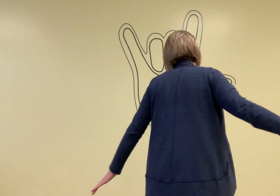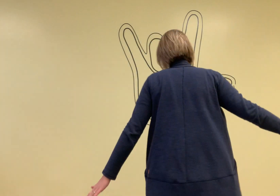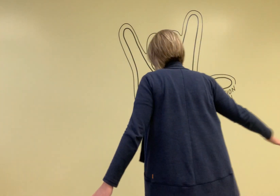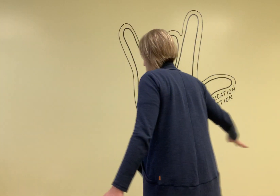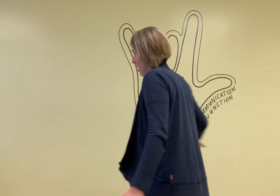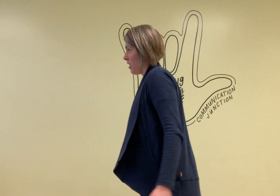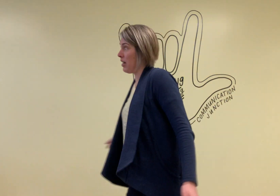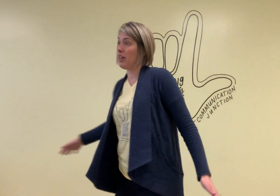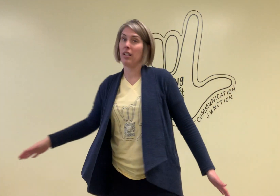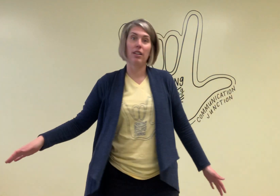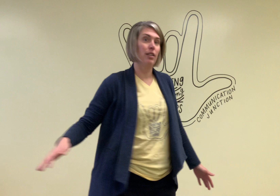turn